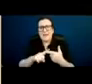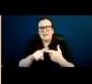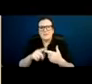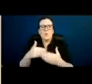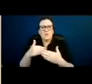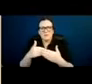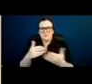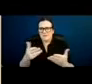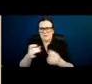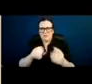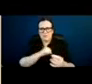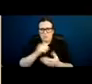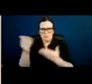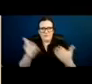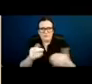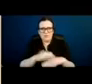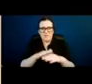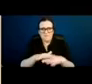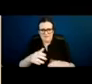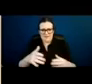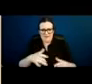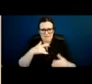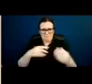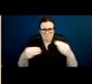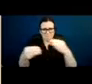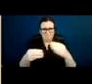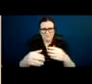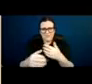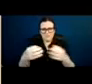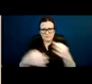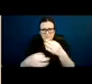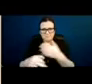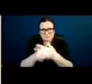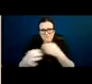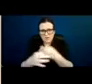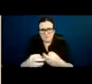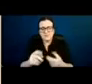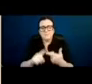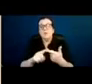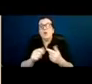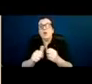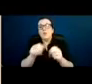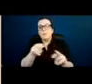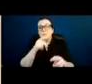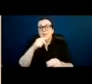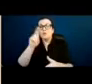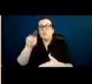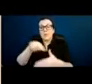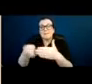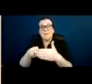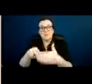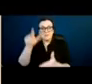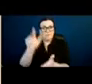safeguards to ensure the wider implementation of the Article. Others saw the ratification of the UNCRPD as an